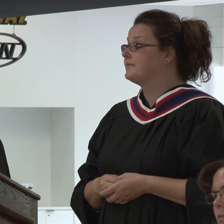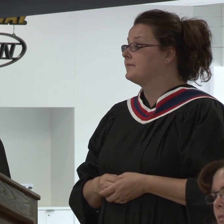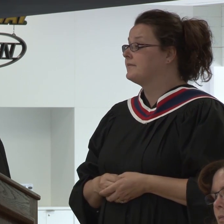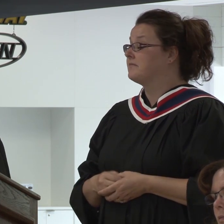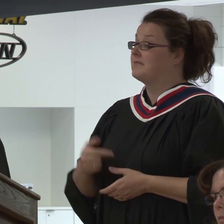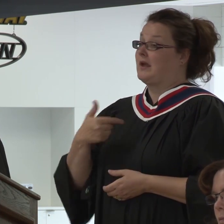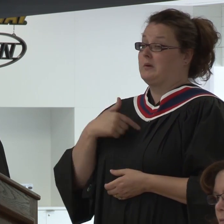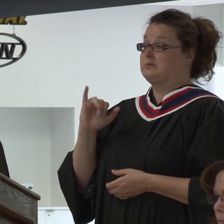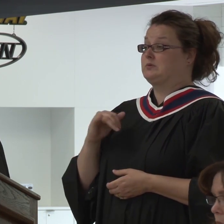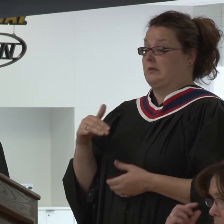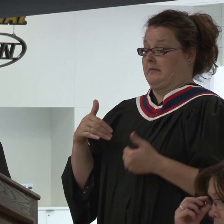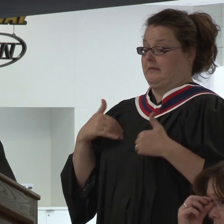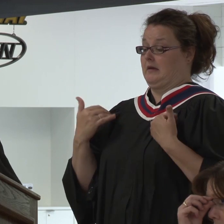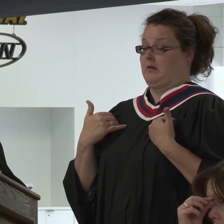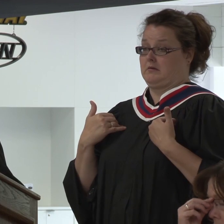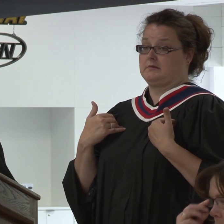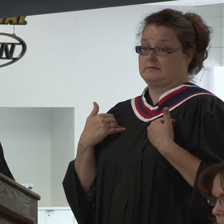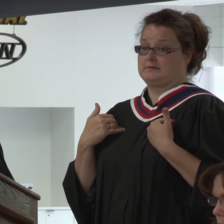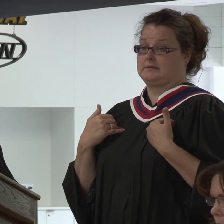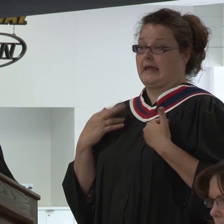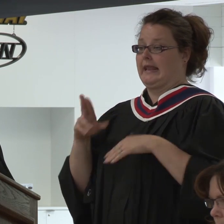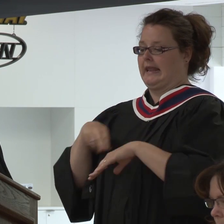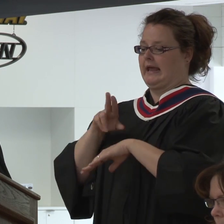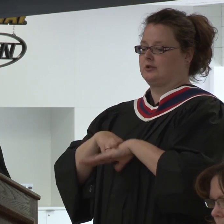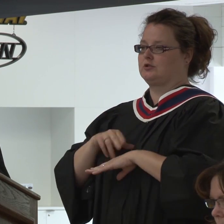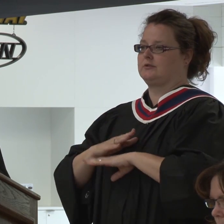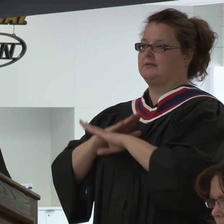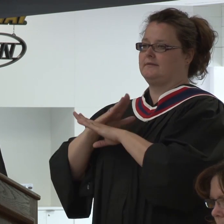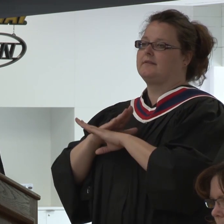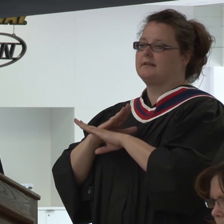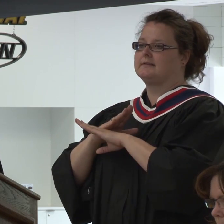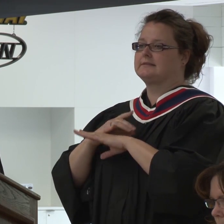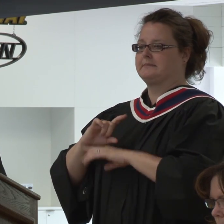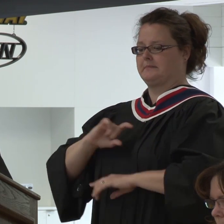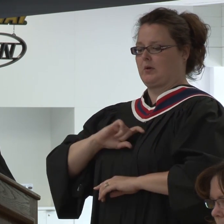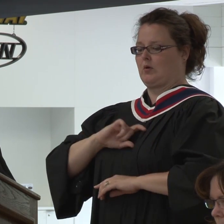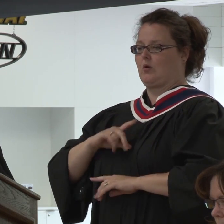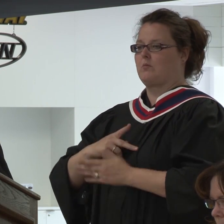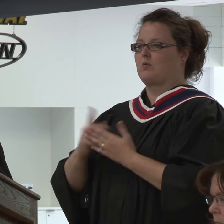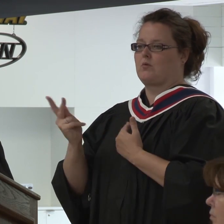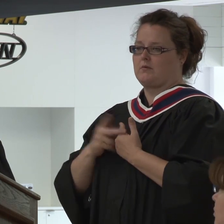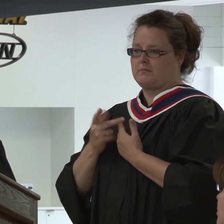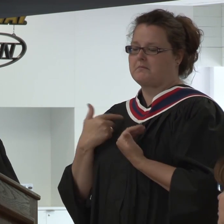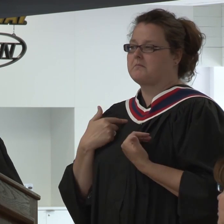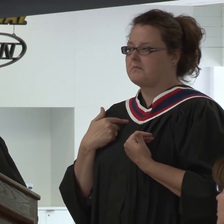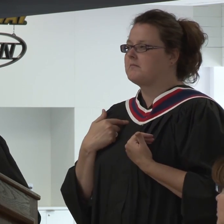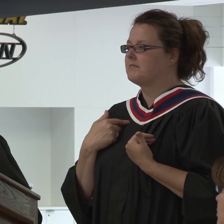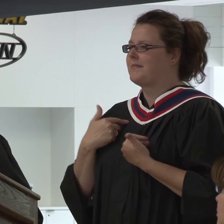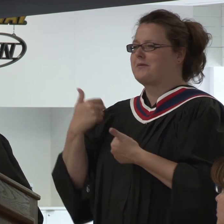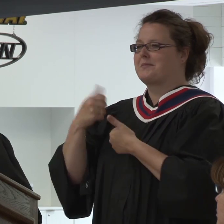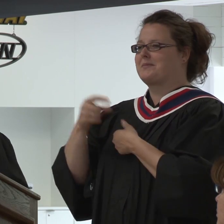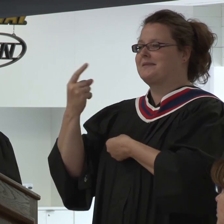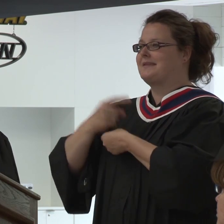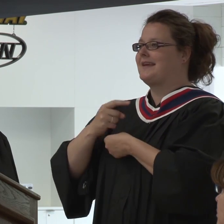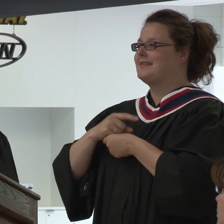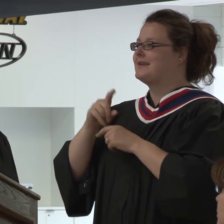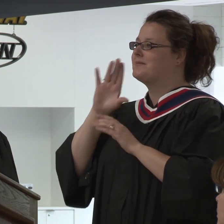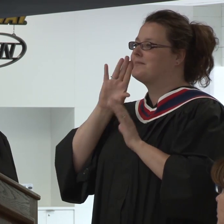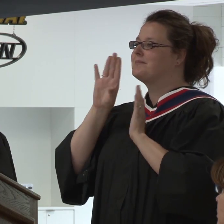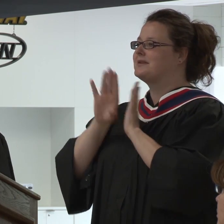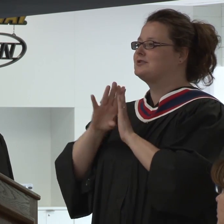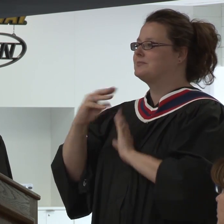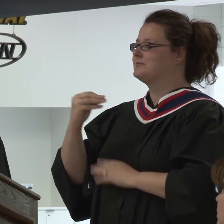the youngest to take the National Defense Middle Manager Program. And I remember the day of the picture, I was dressed in